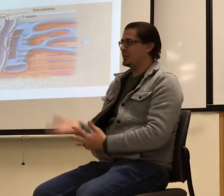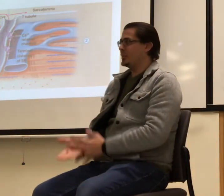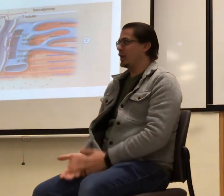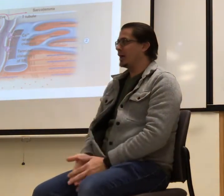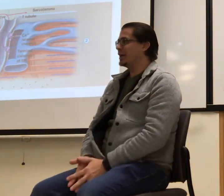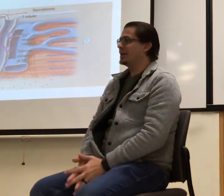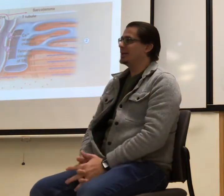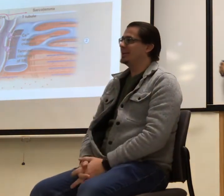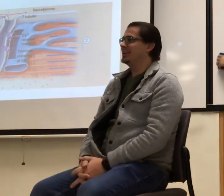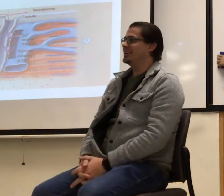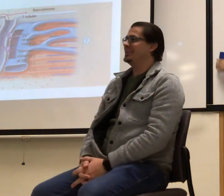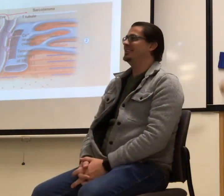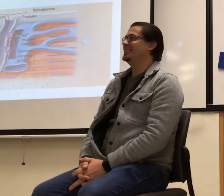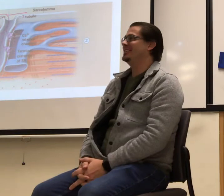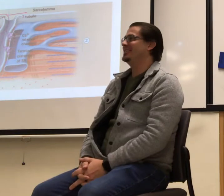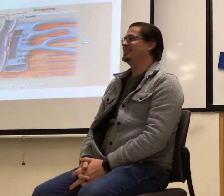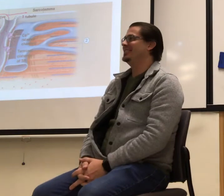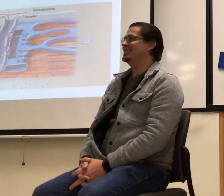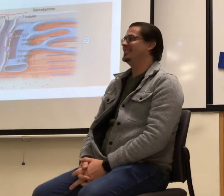Yeah.